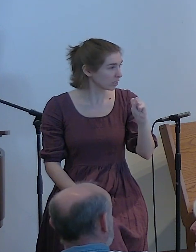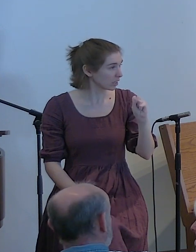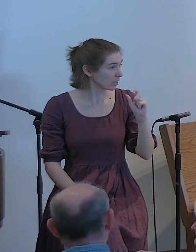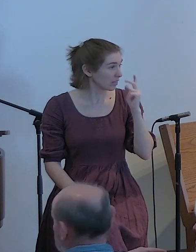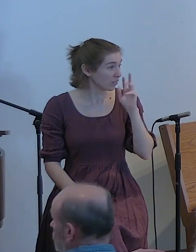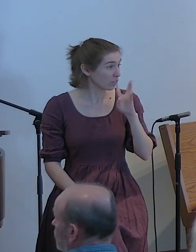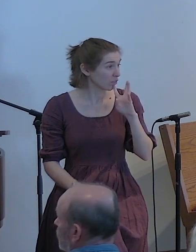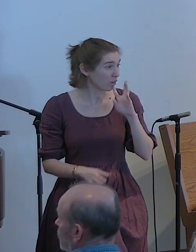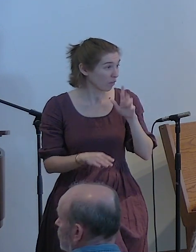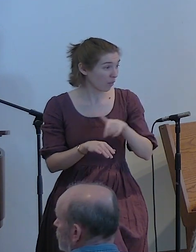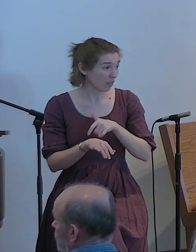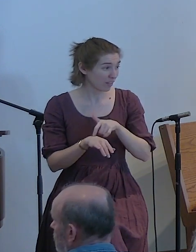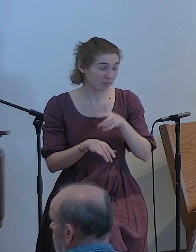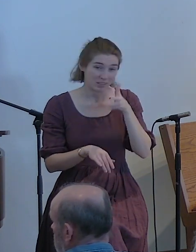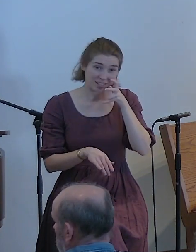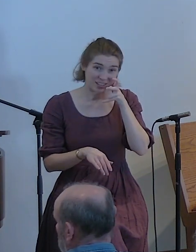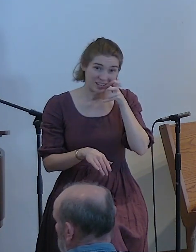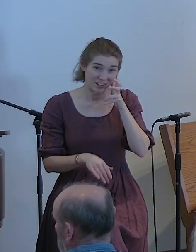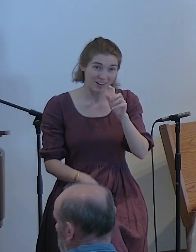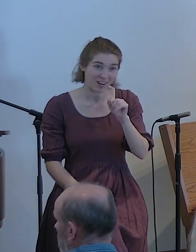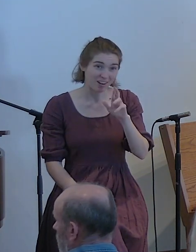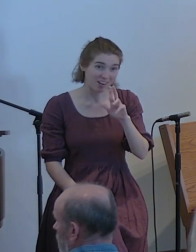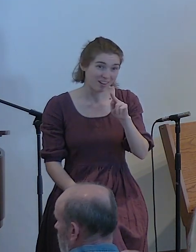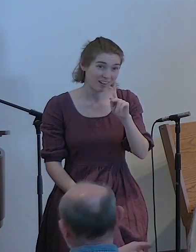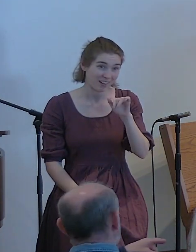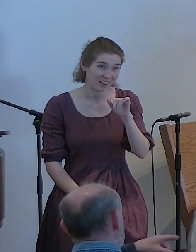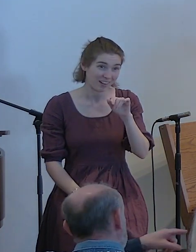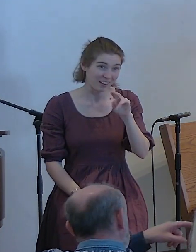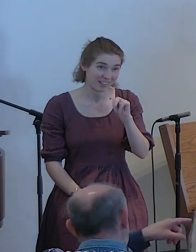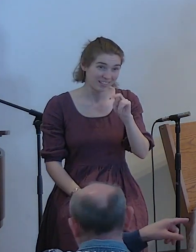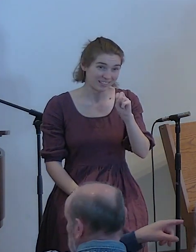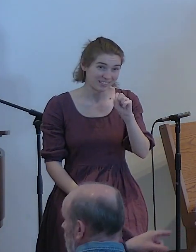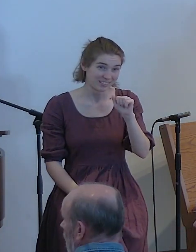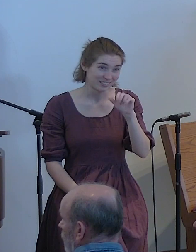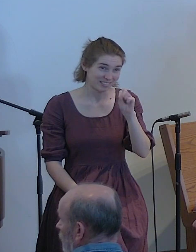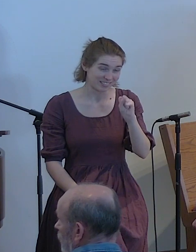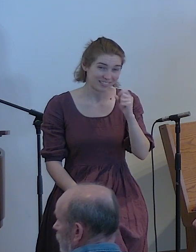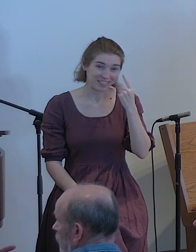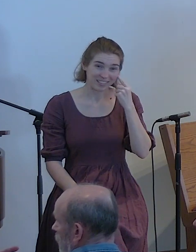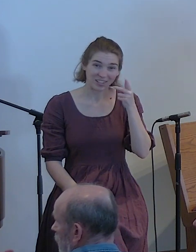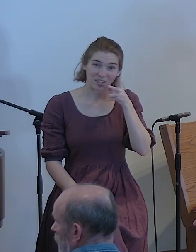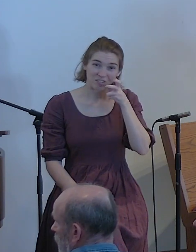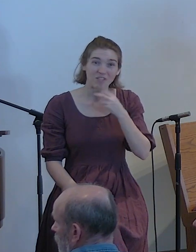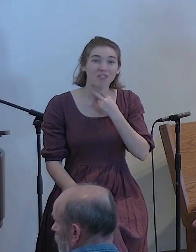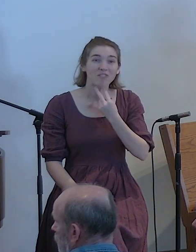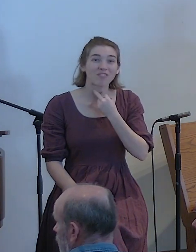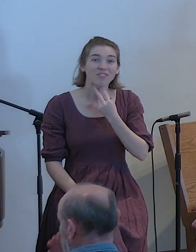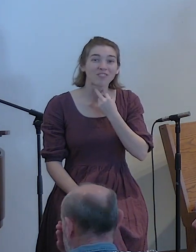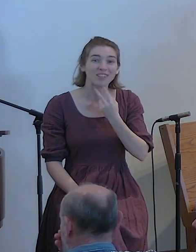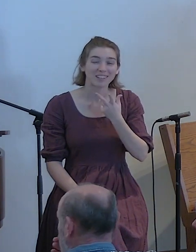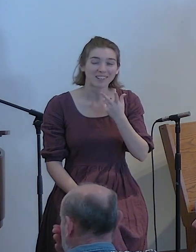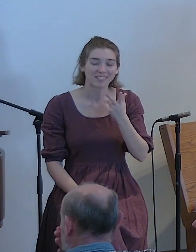if you talk to her very long, you can hear Arkansas in her voice. For sure.